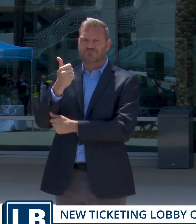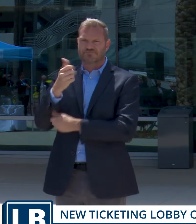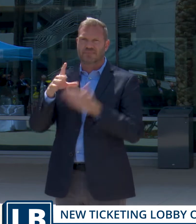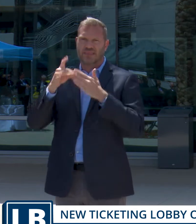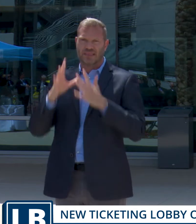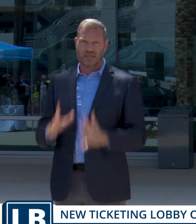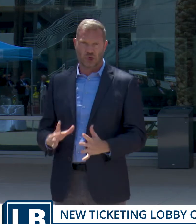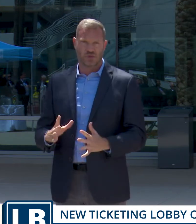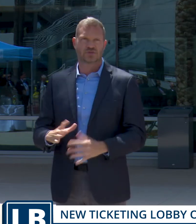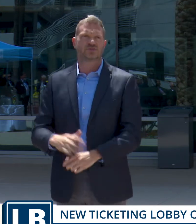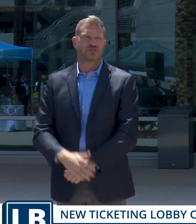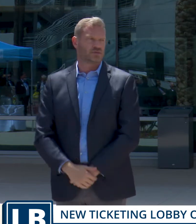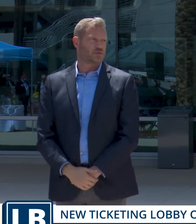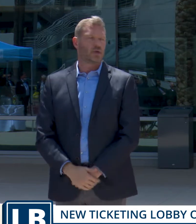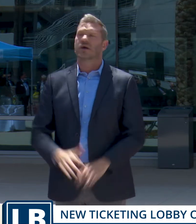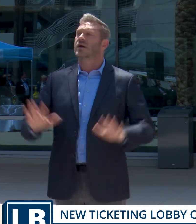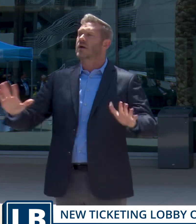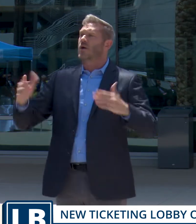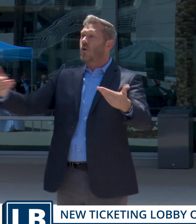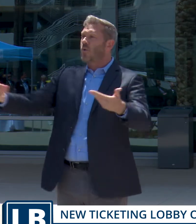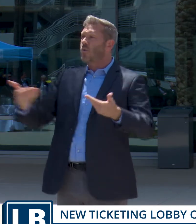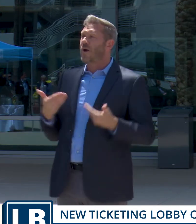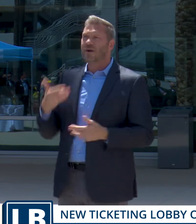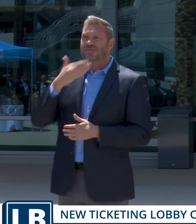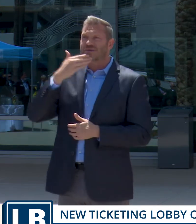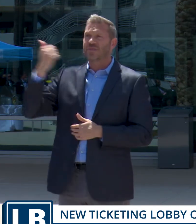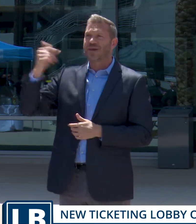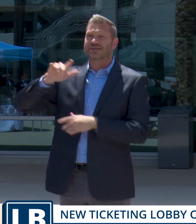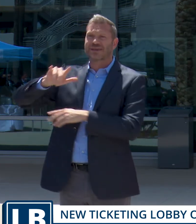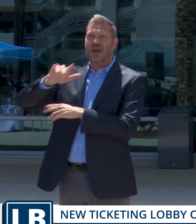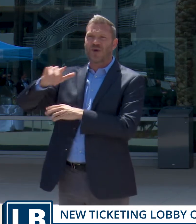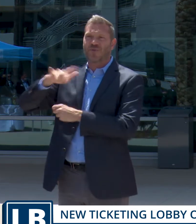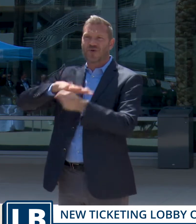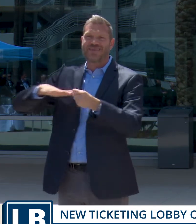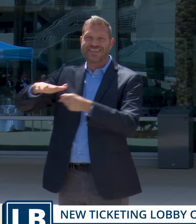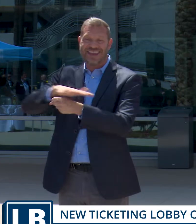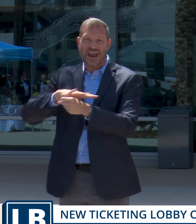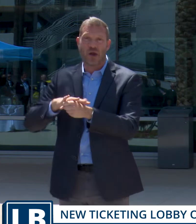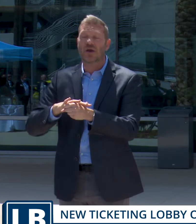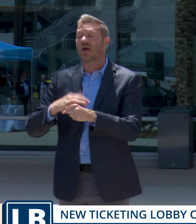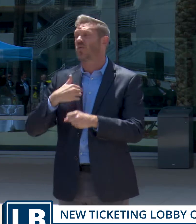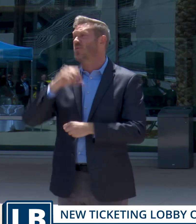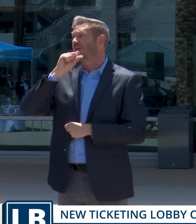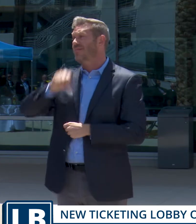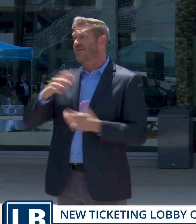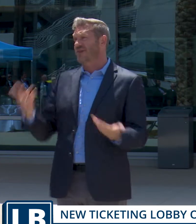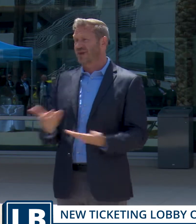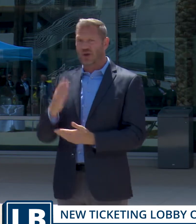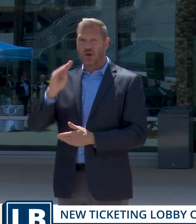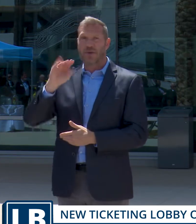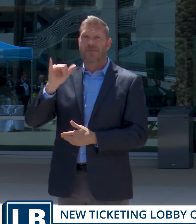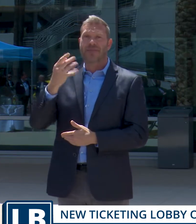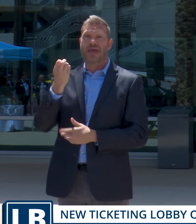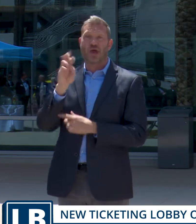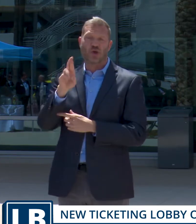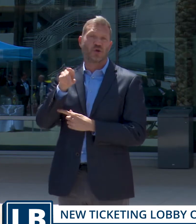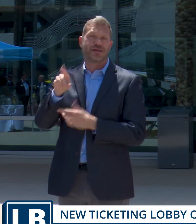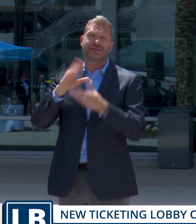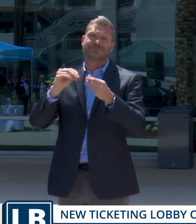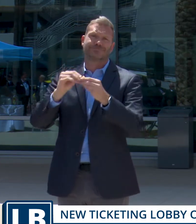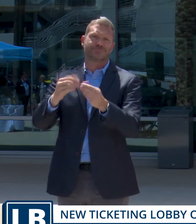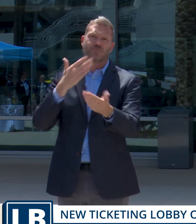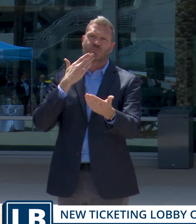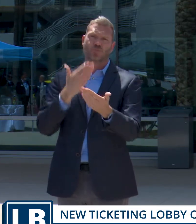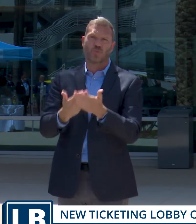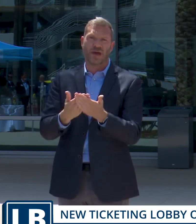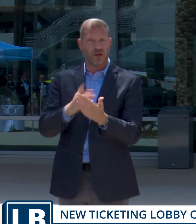Thank you, everybody, and welcome to the best airport around in the area. We love it here. I think the mayor said it really well. It's such a